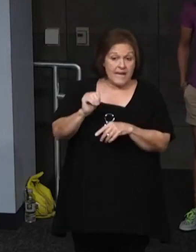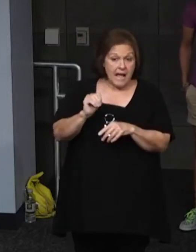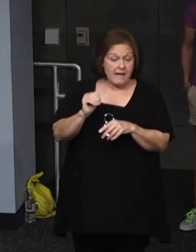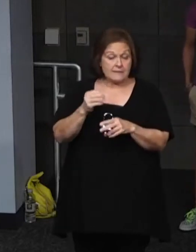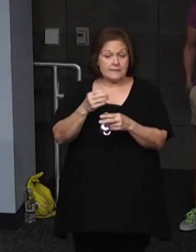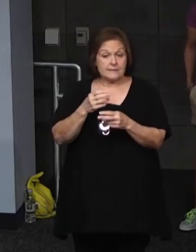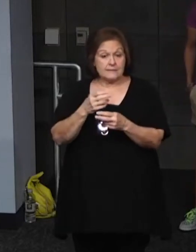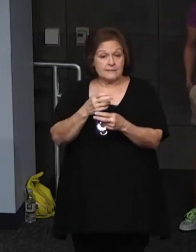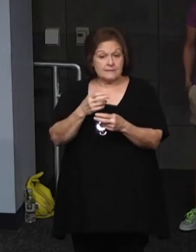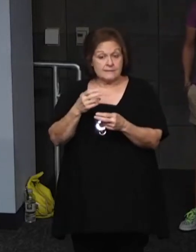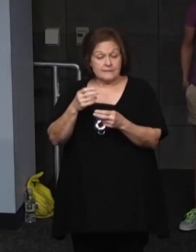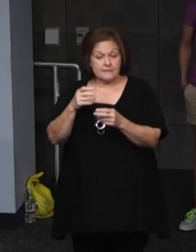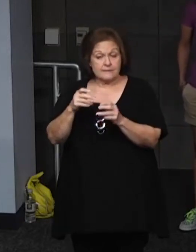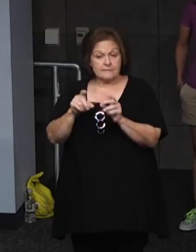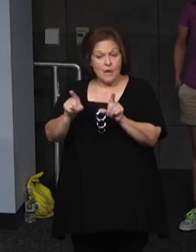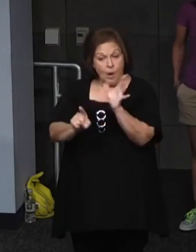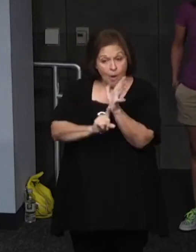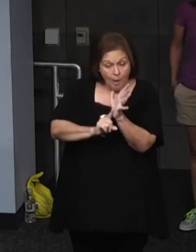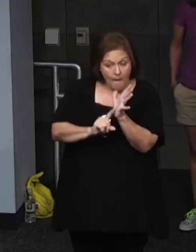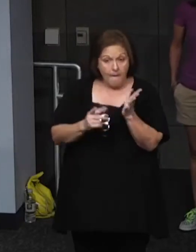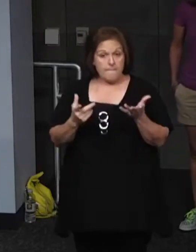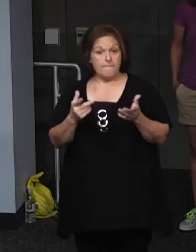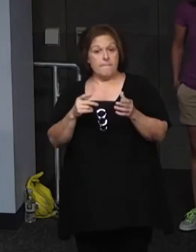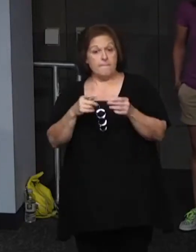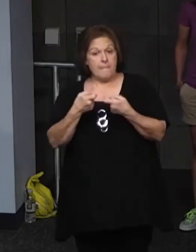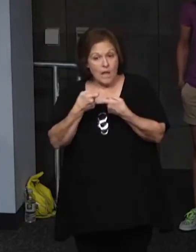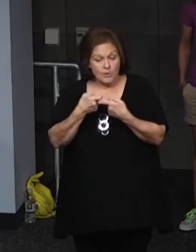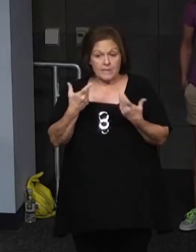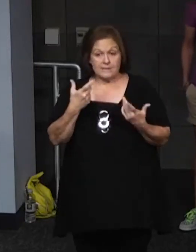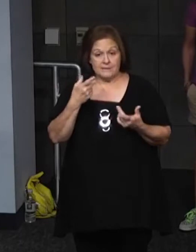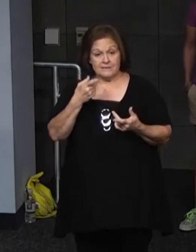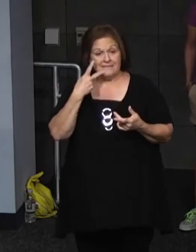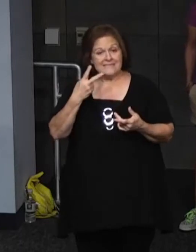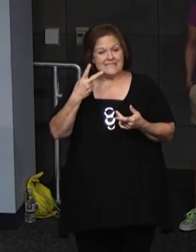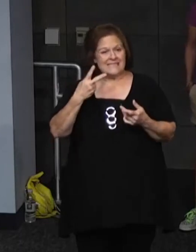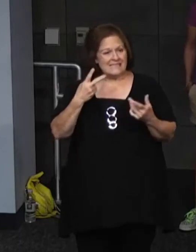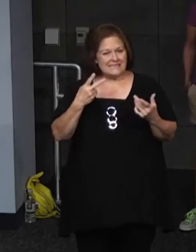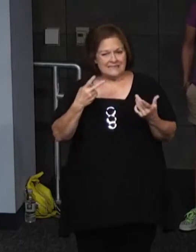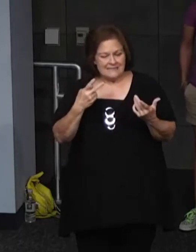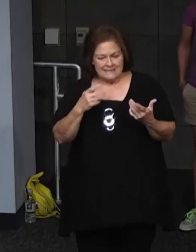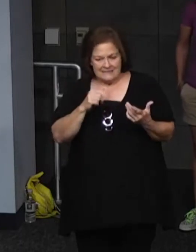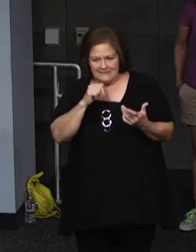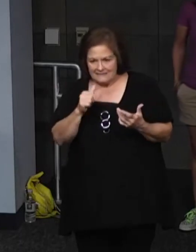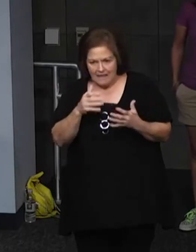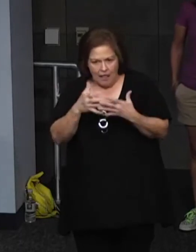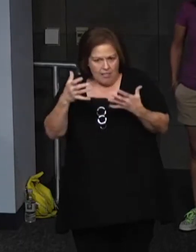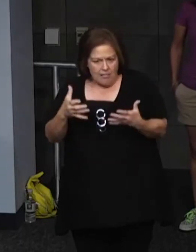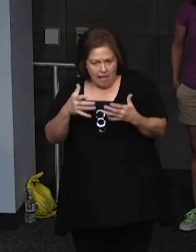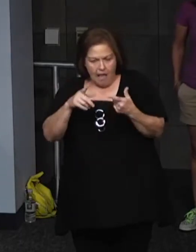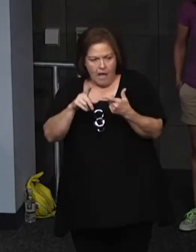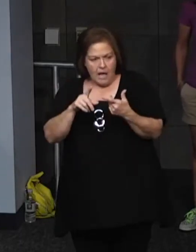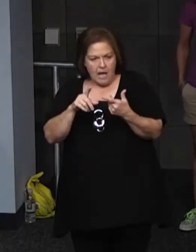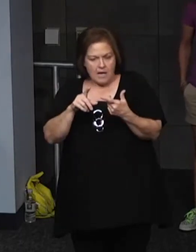go in them. That is my request. So please, these big boxes, it's not a lot to ask of some